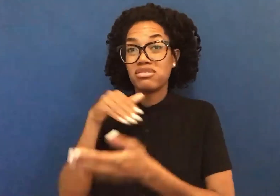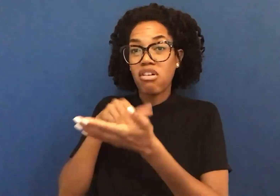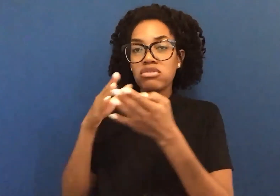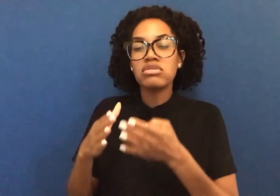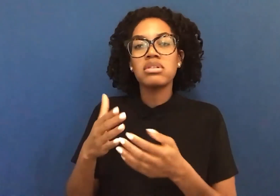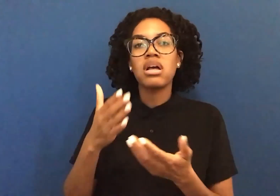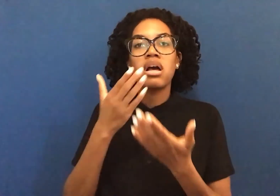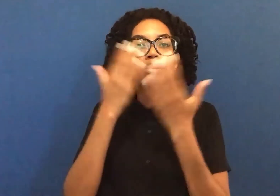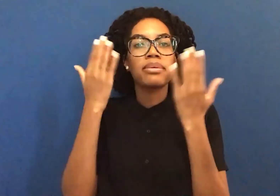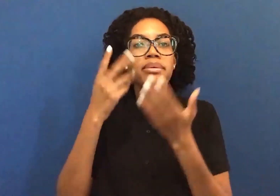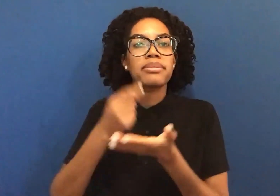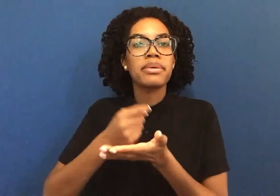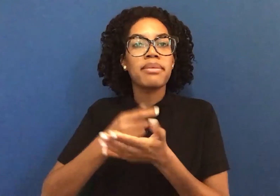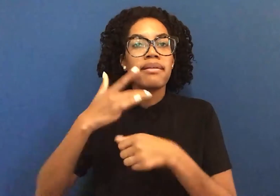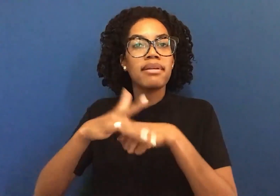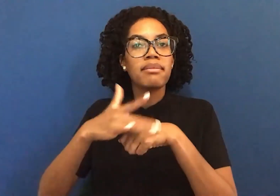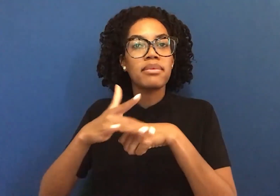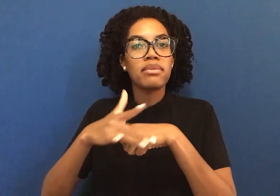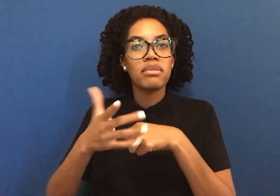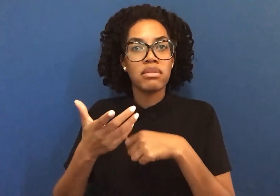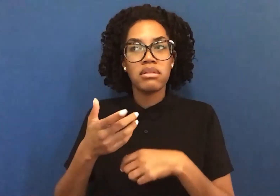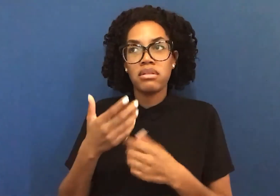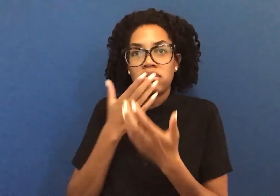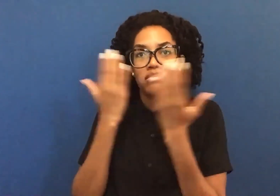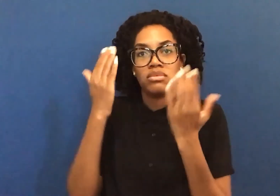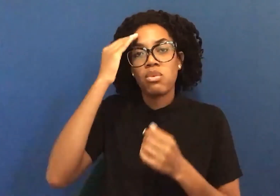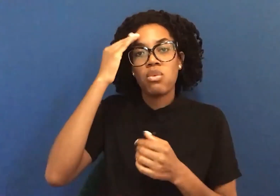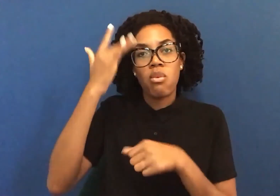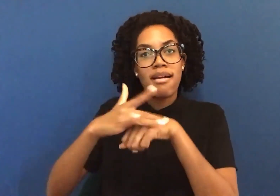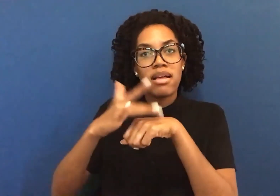that, often bureaucratic obstacles can make it hard to access